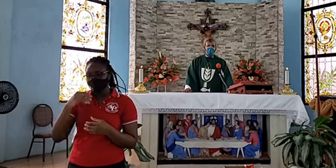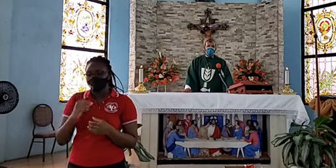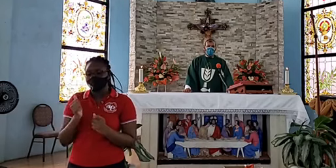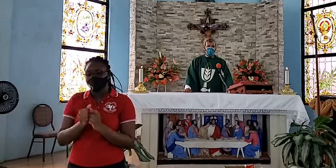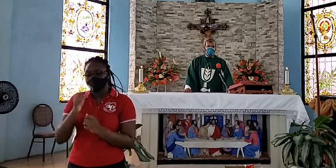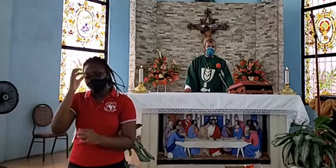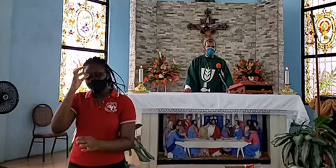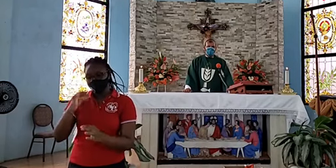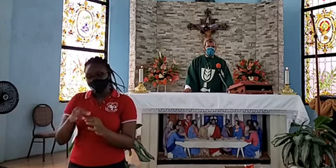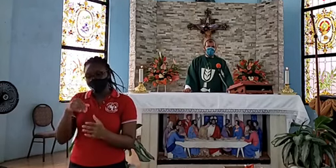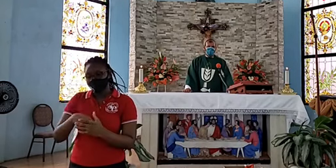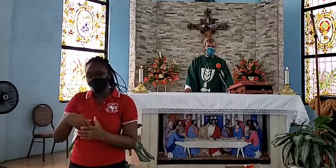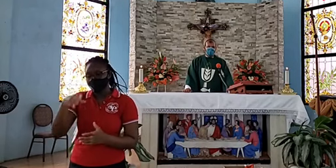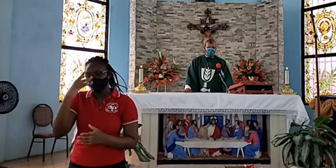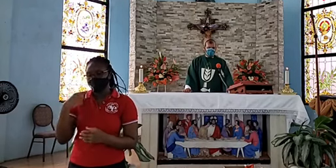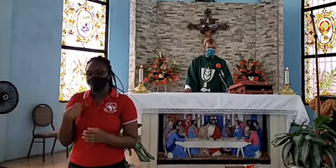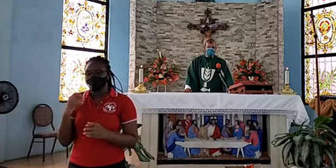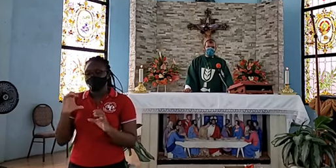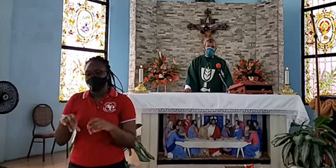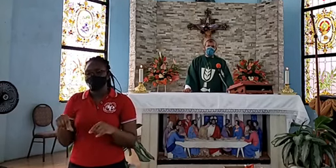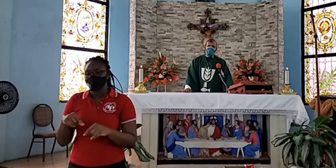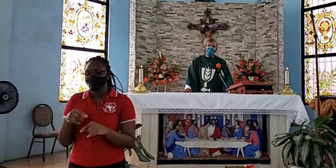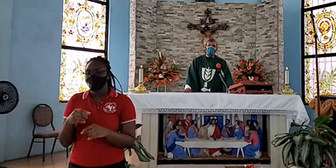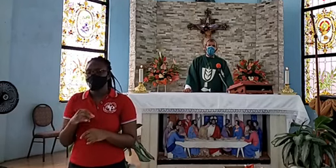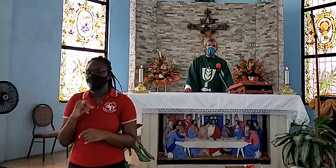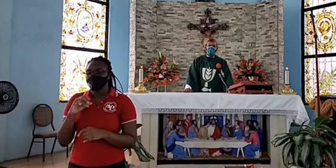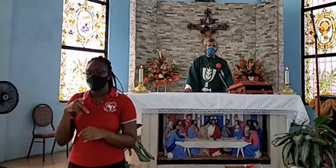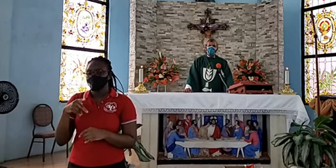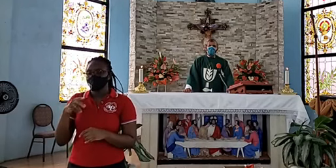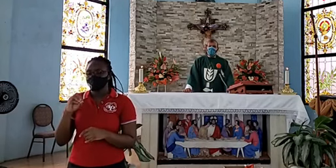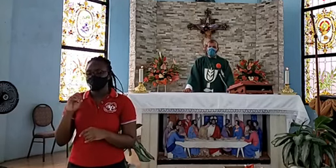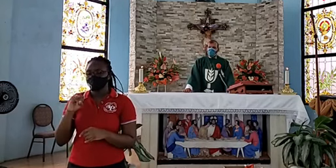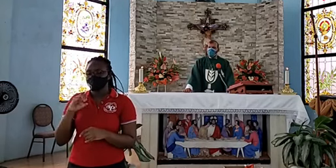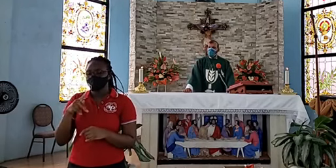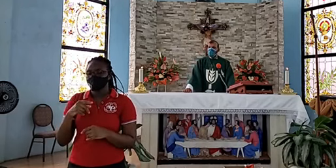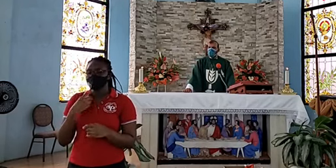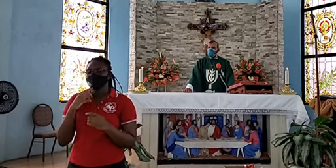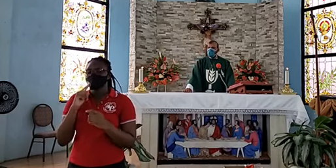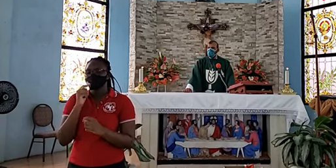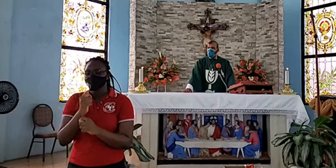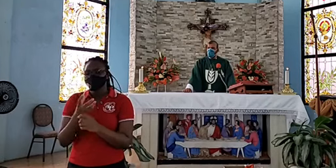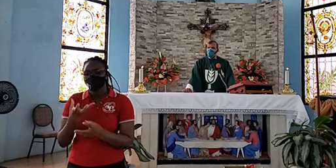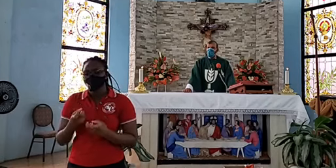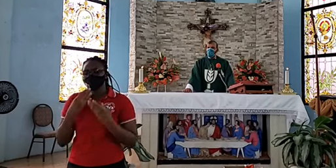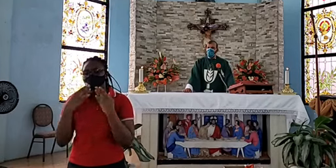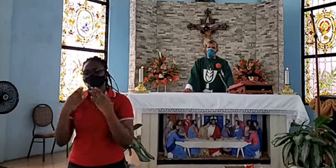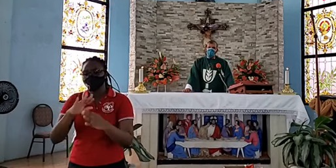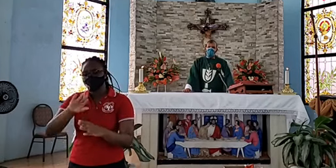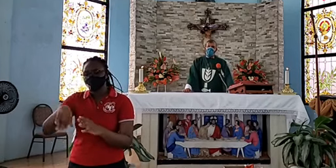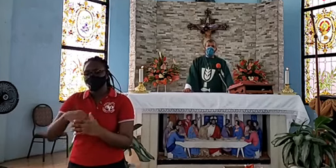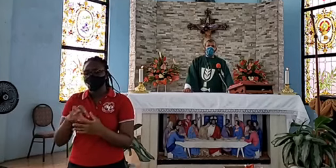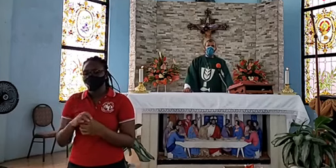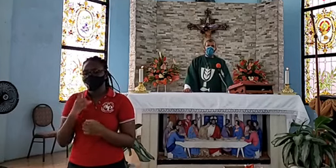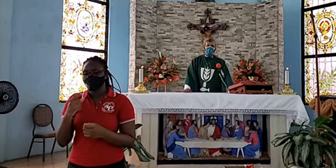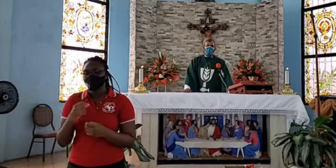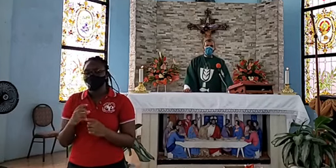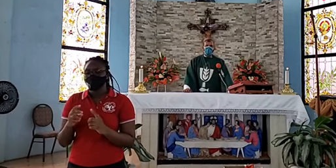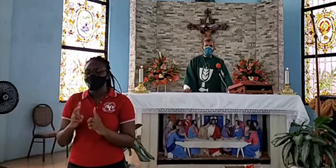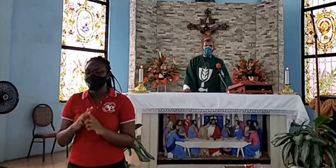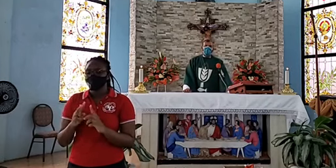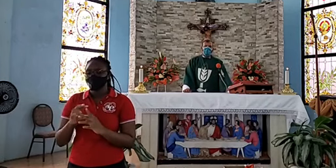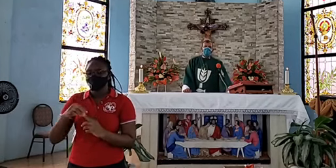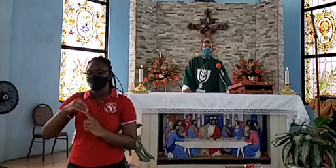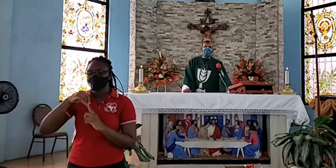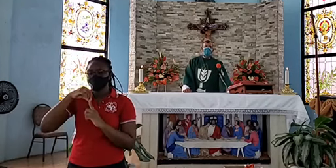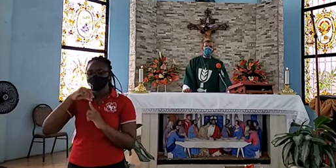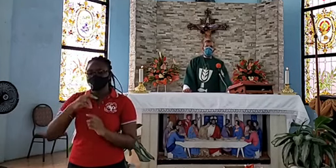the impossible. So I truly want to thank all of you, and in a very special way, we pray